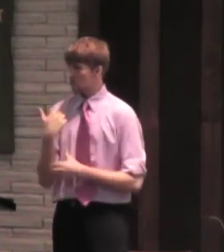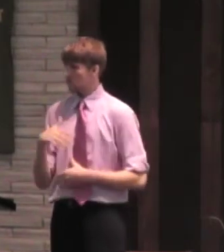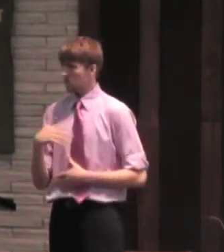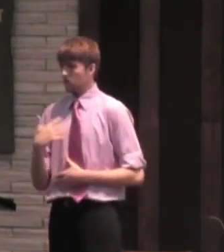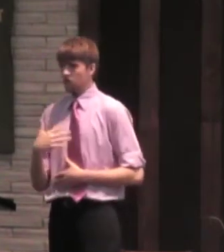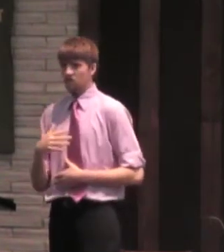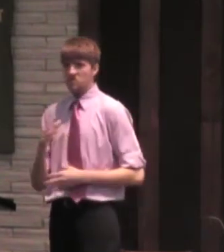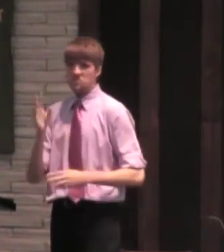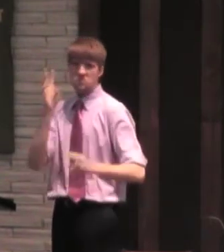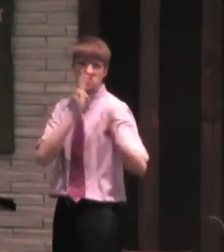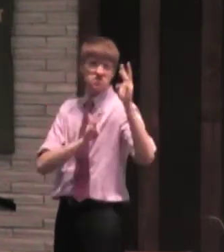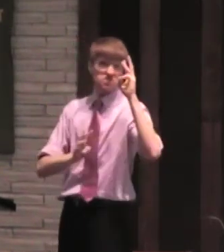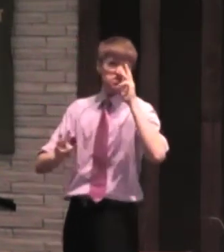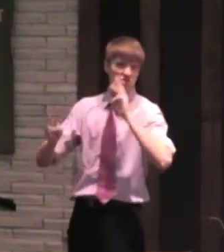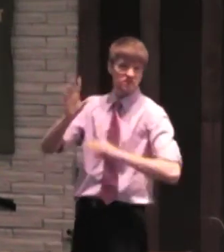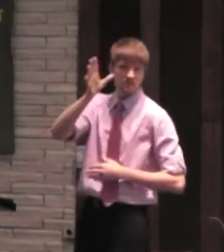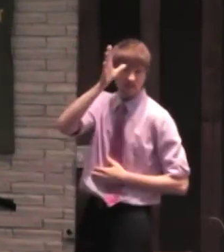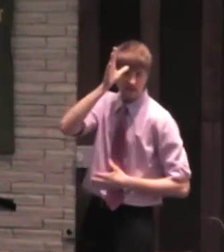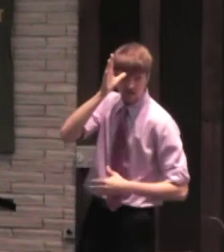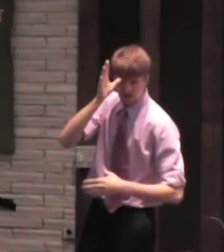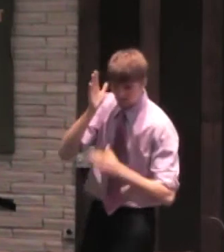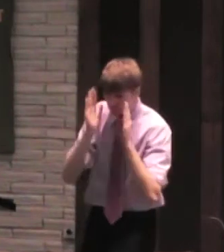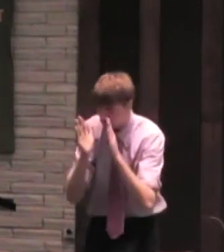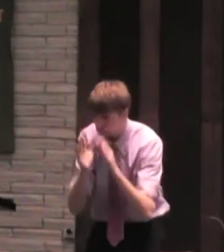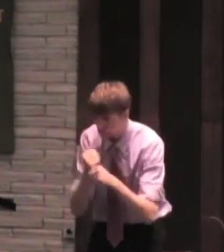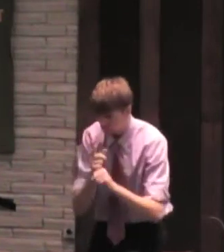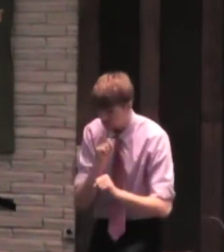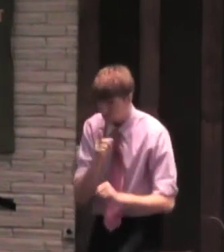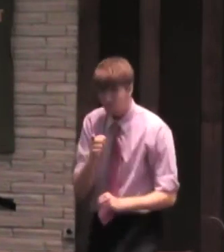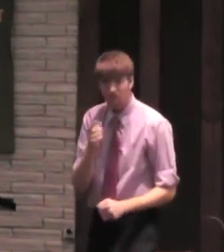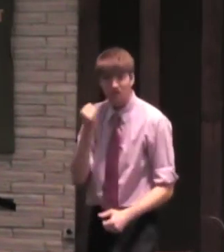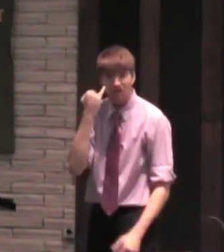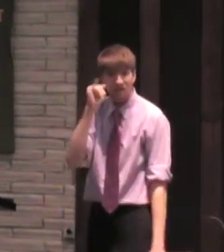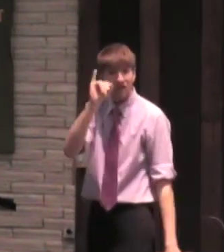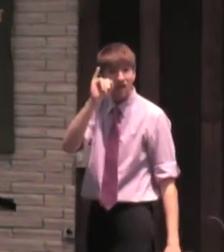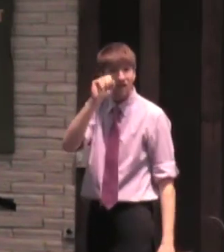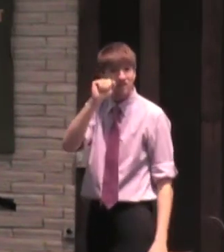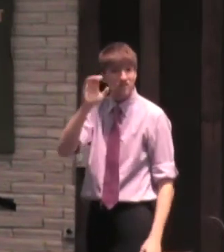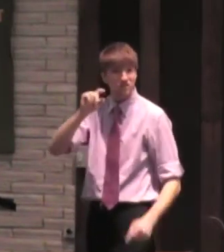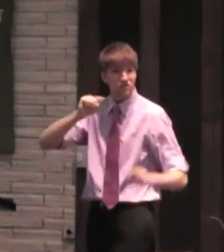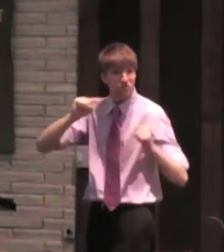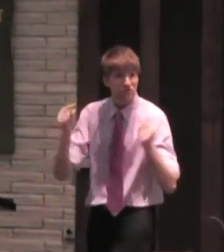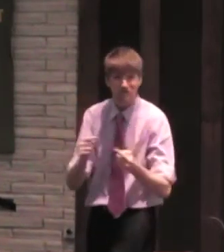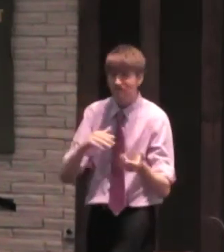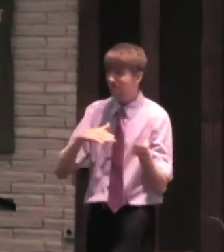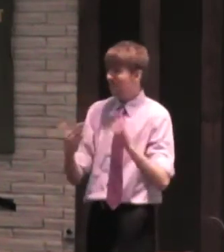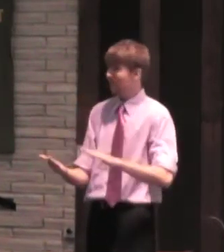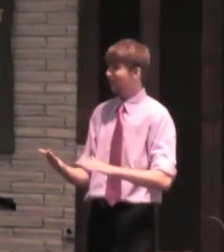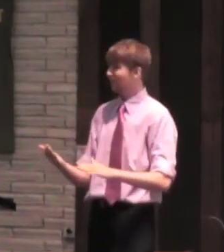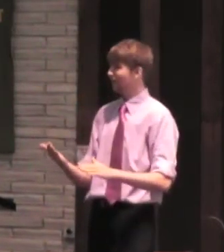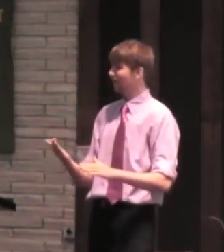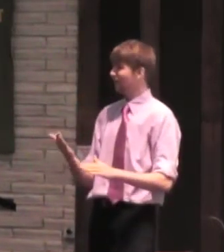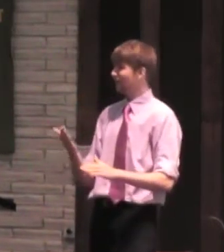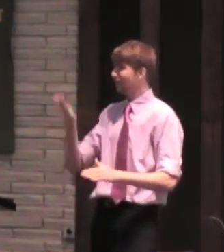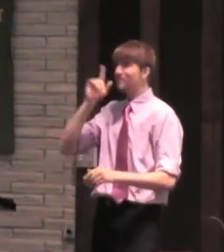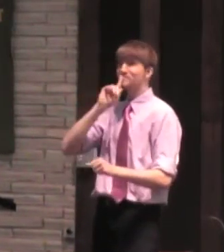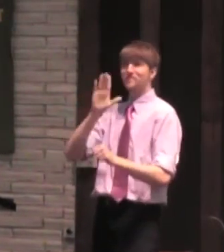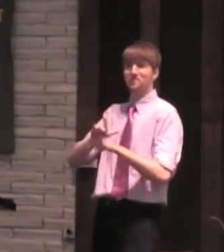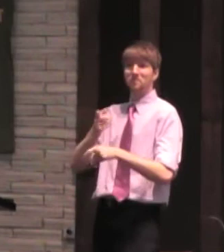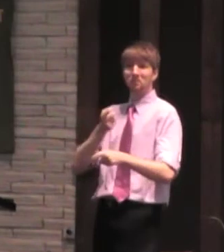nation. And you know Abraham had to have been a worried dad and very attentive to Isaac. And anytime Isaac got hurt,